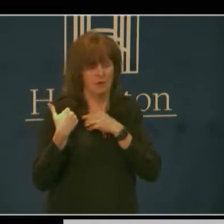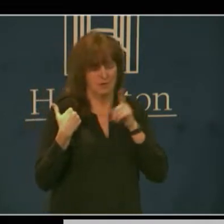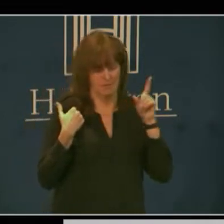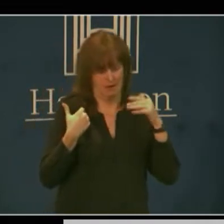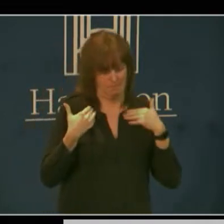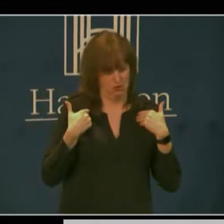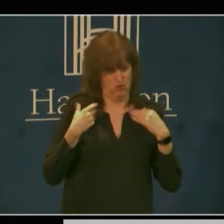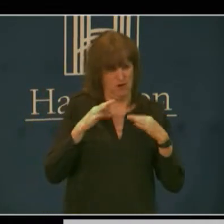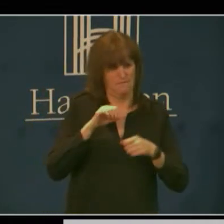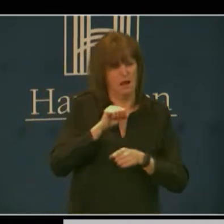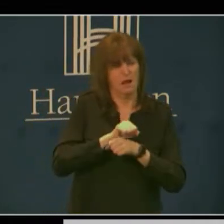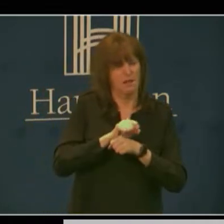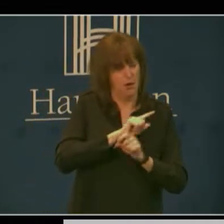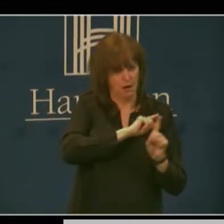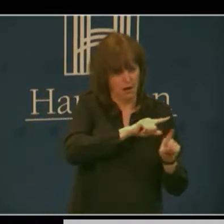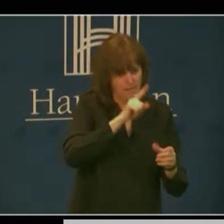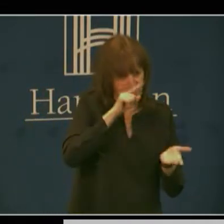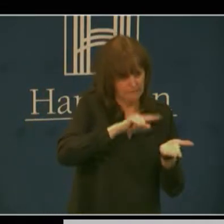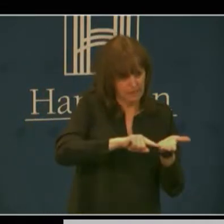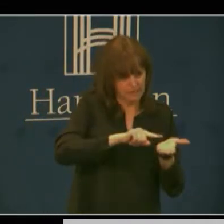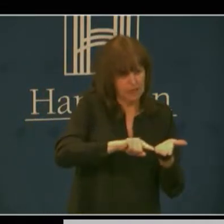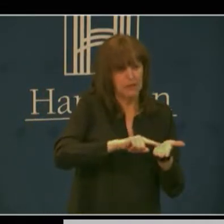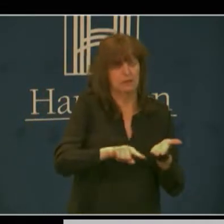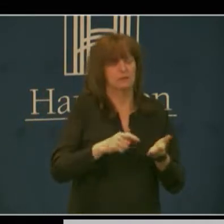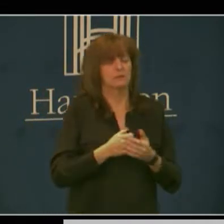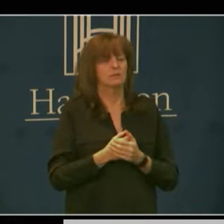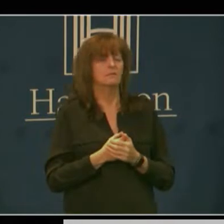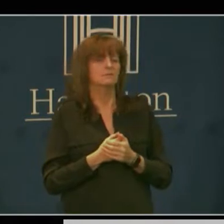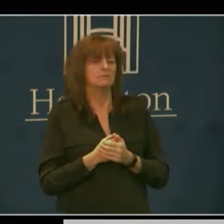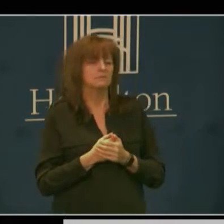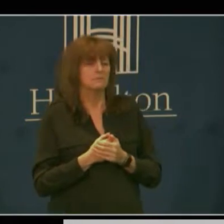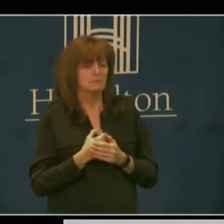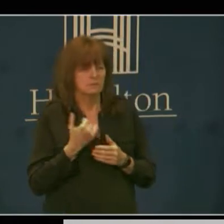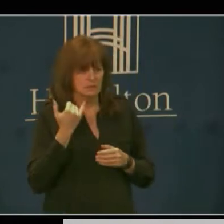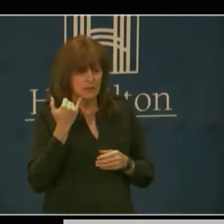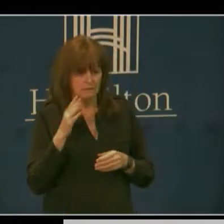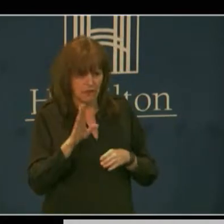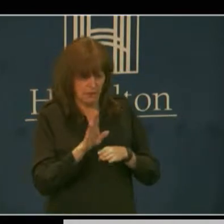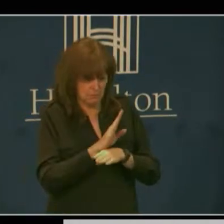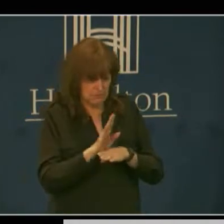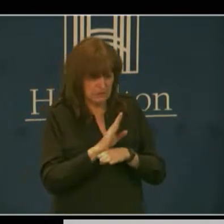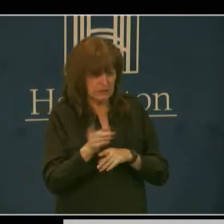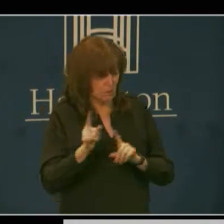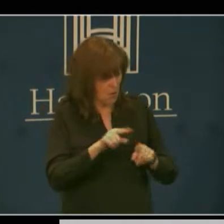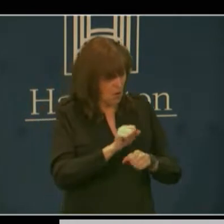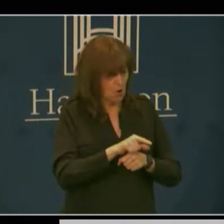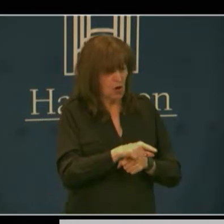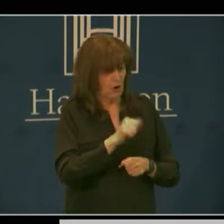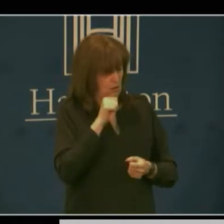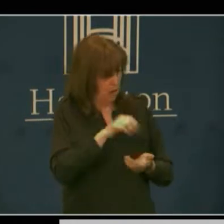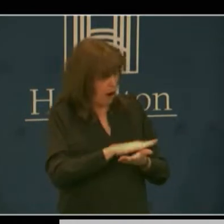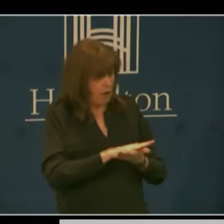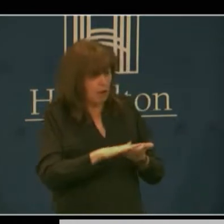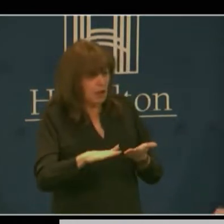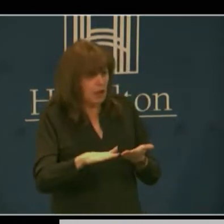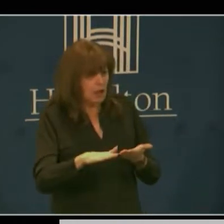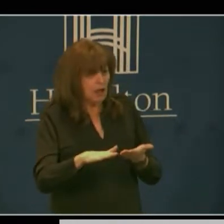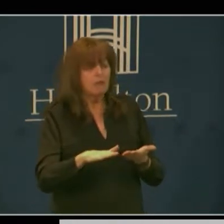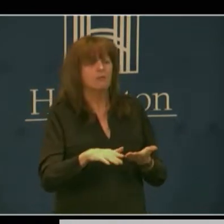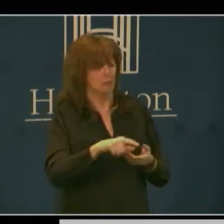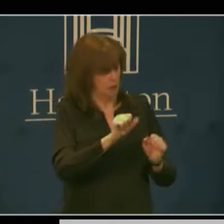some of these businesses that remain open, that can certainly be reported to public health. We'll also be monitoring, along with the